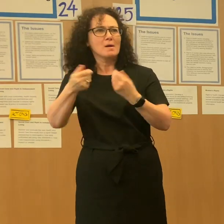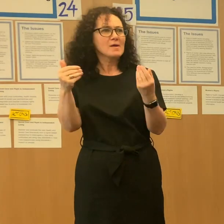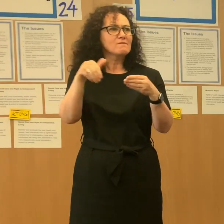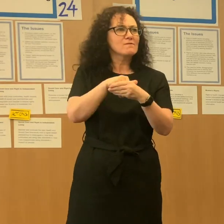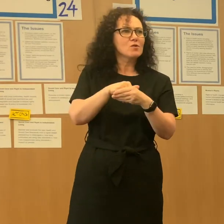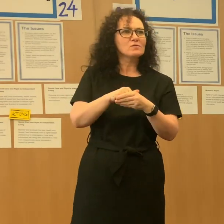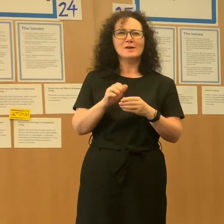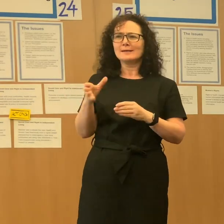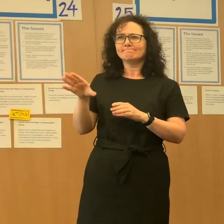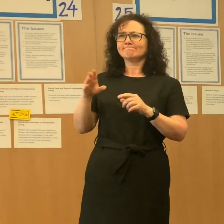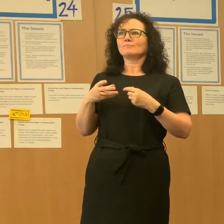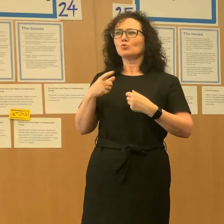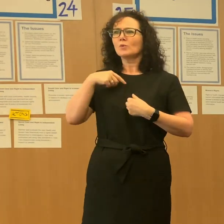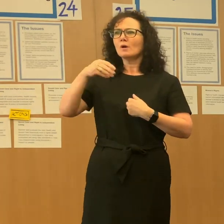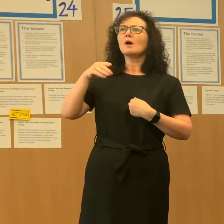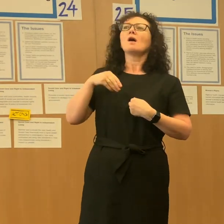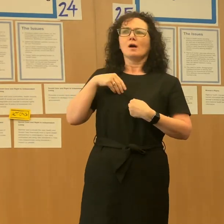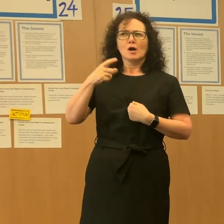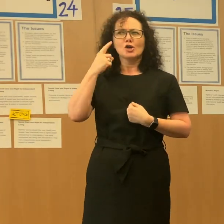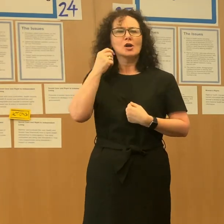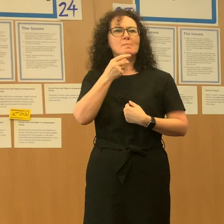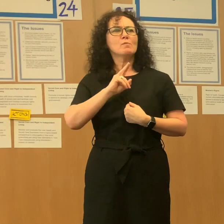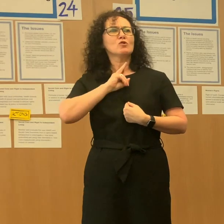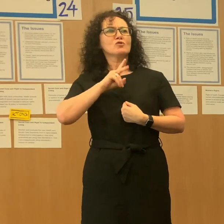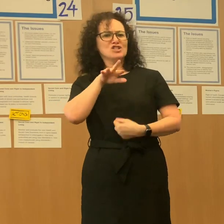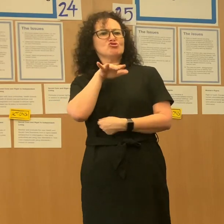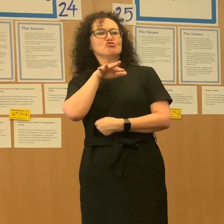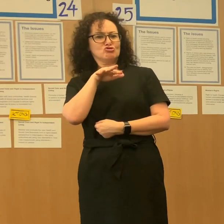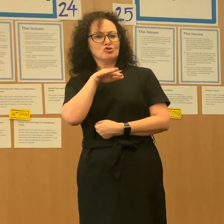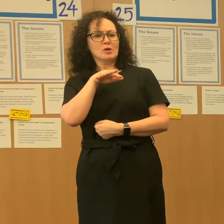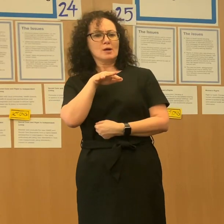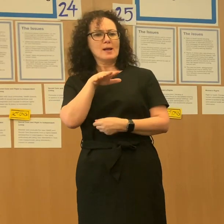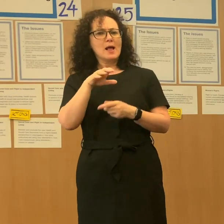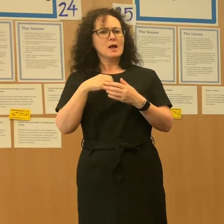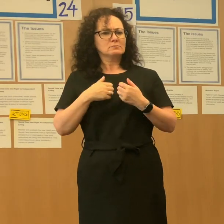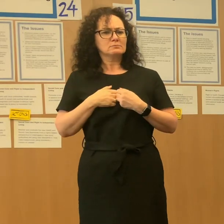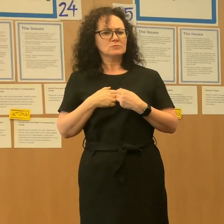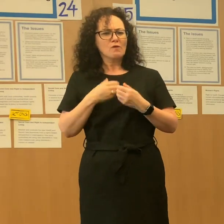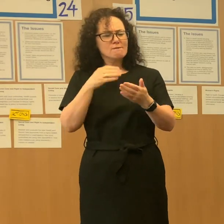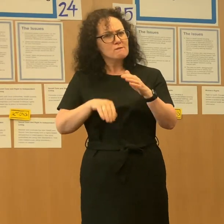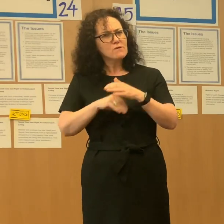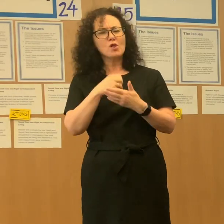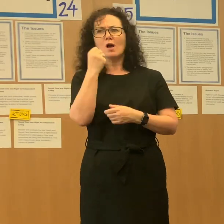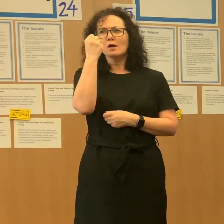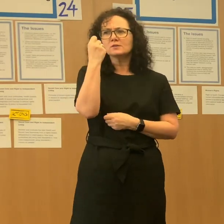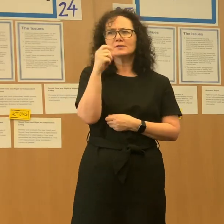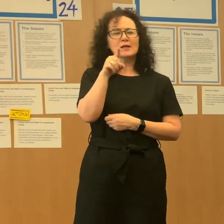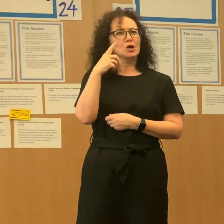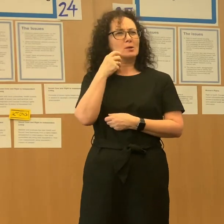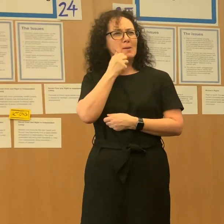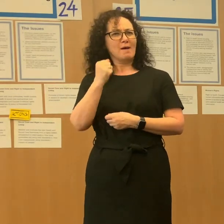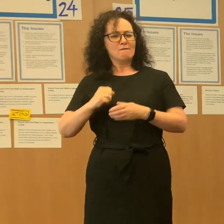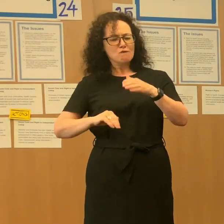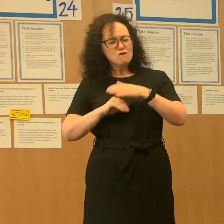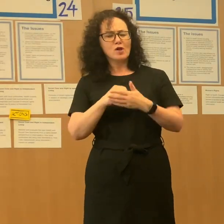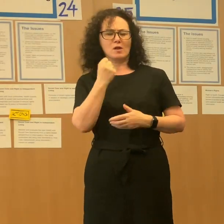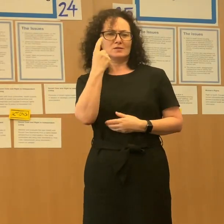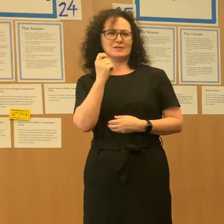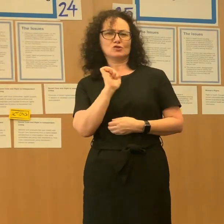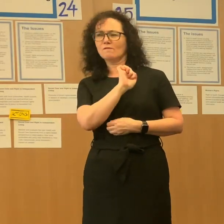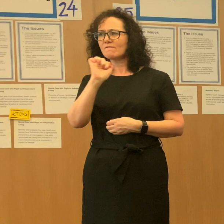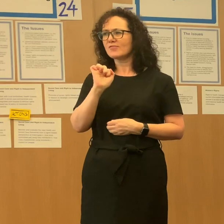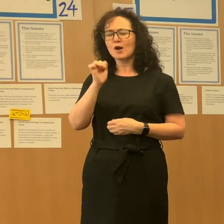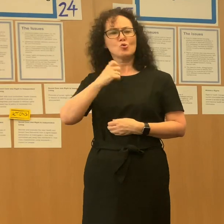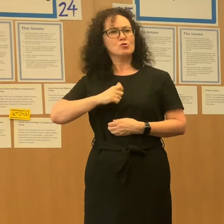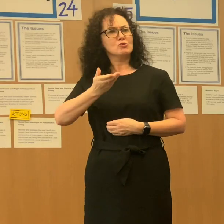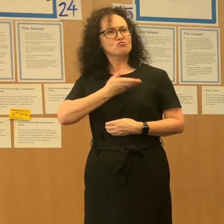their voices heard, being involved and fully understanding what SNAP and human rights is all about. I